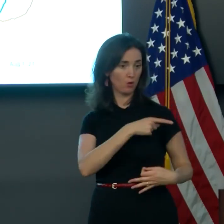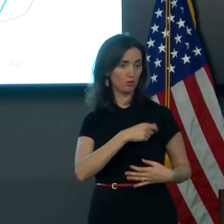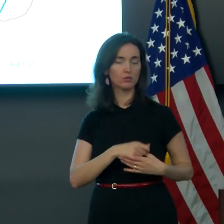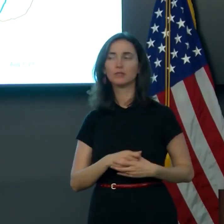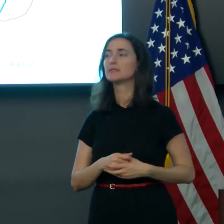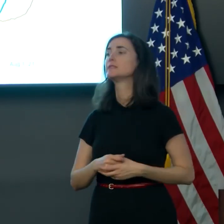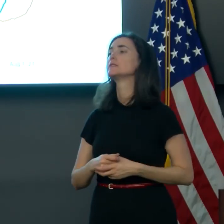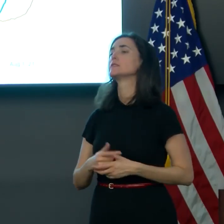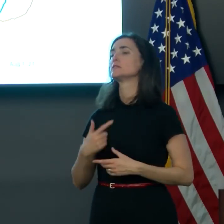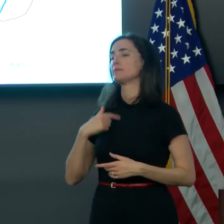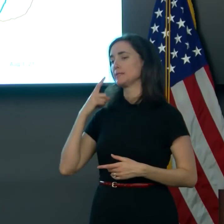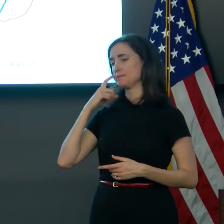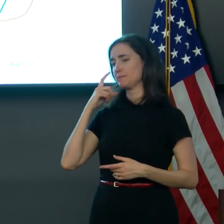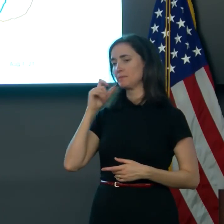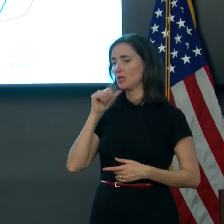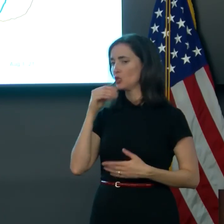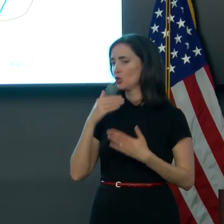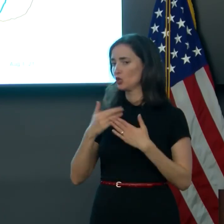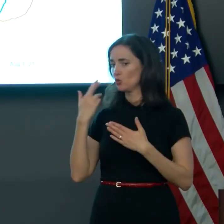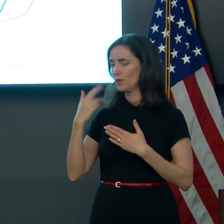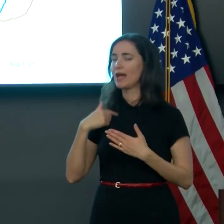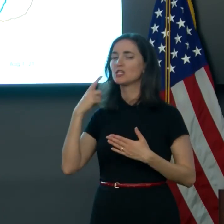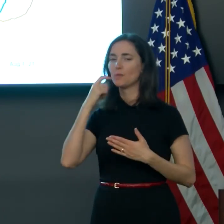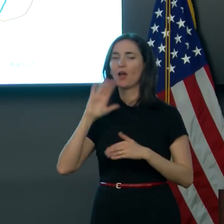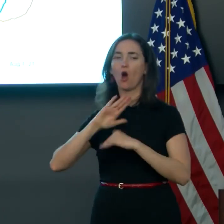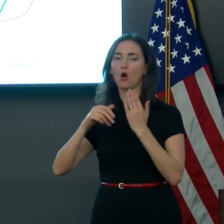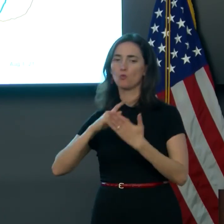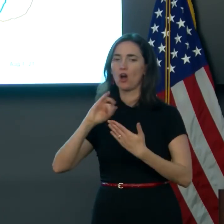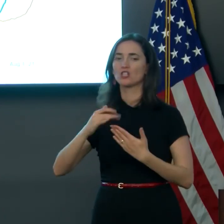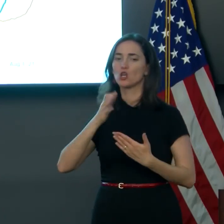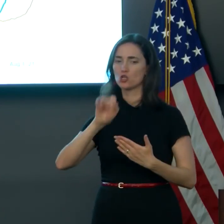and I suspect all those projects will be approved soon.